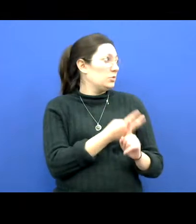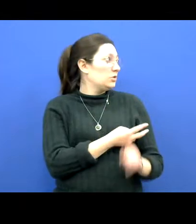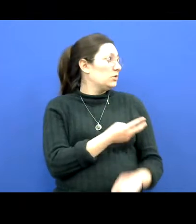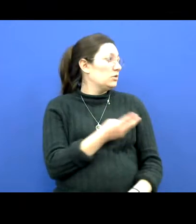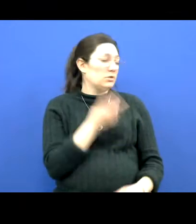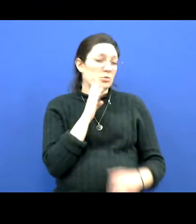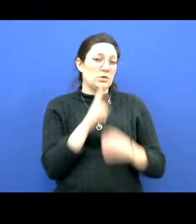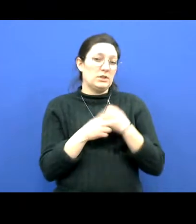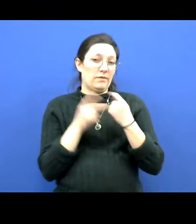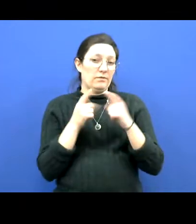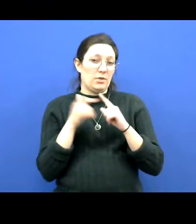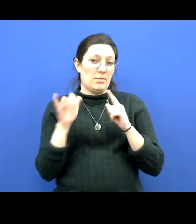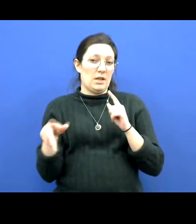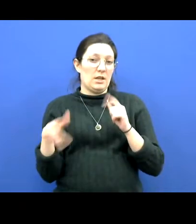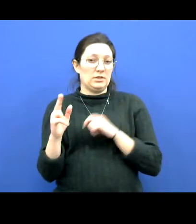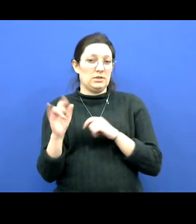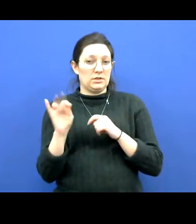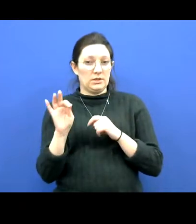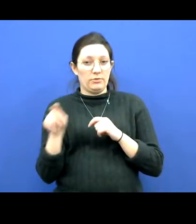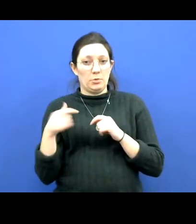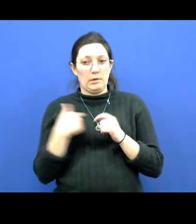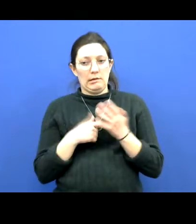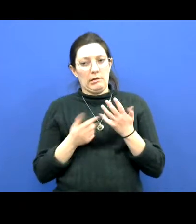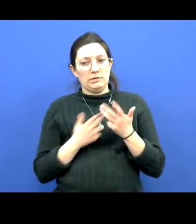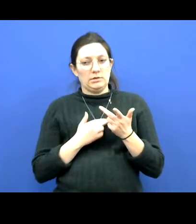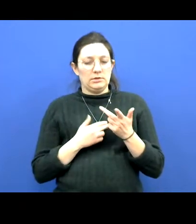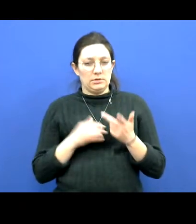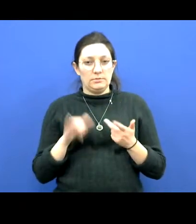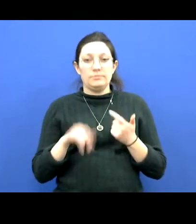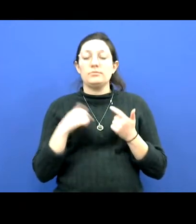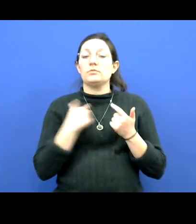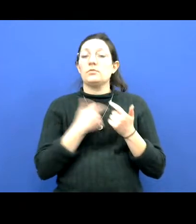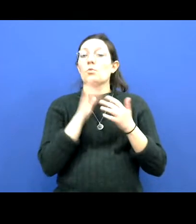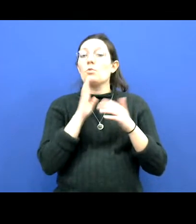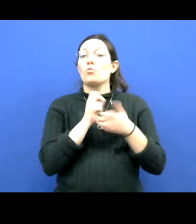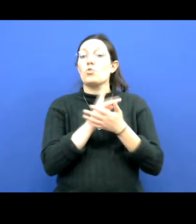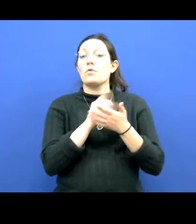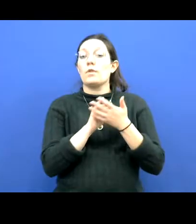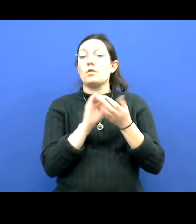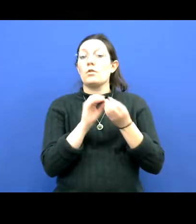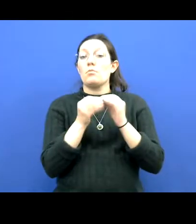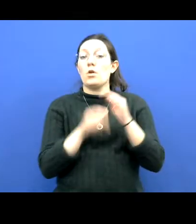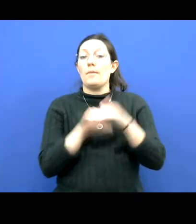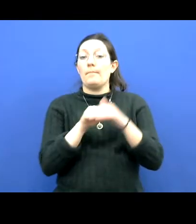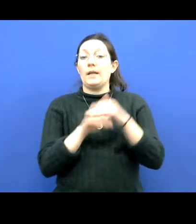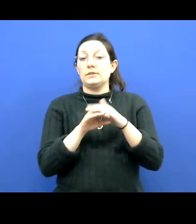way we approve the not to exceed number now. And again,